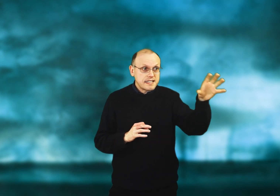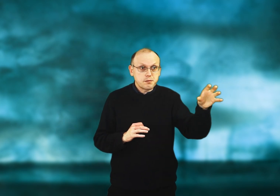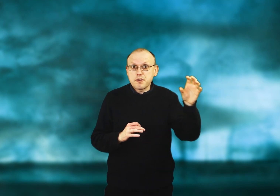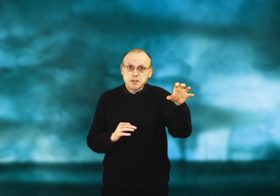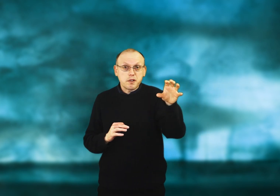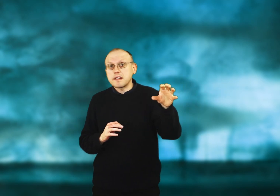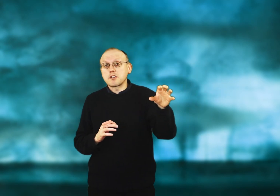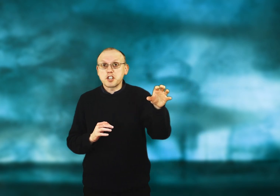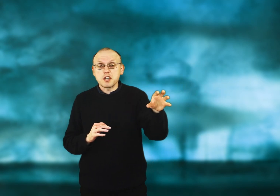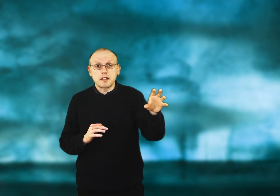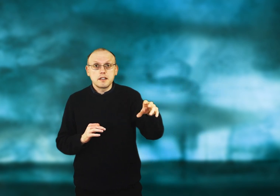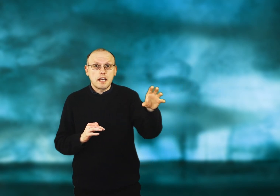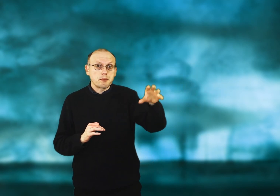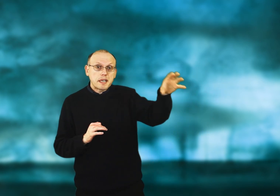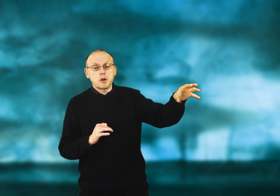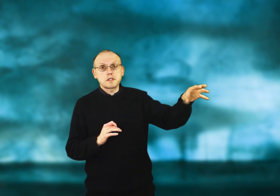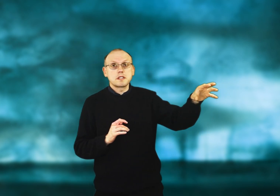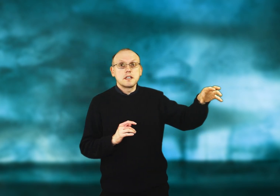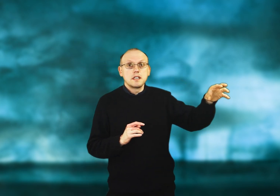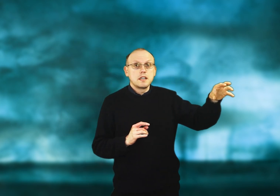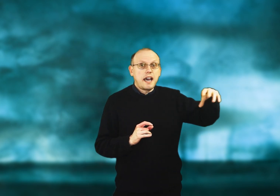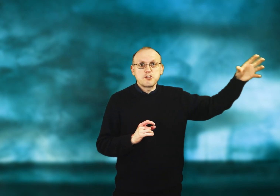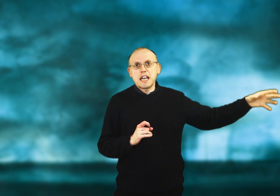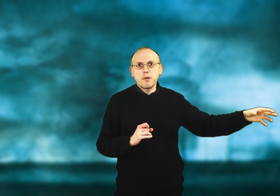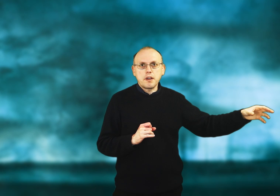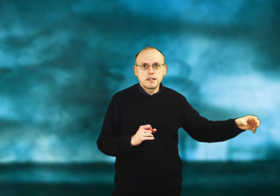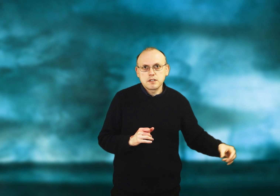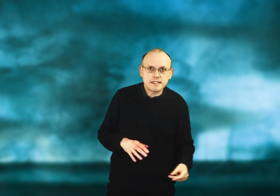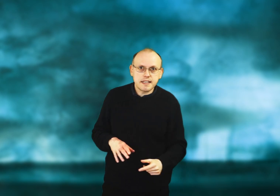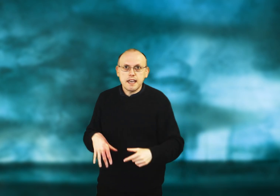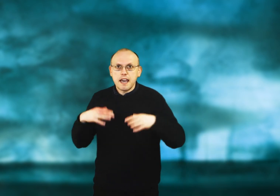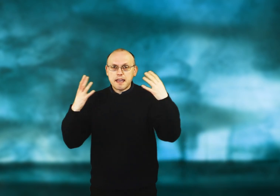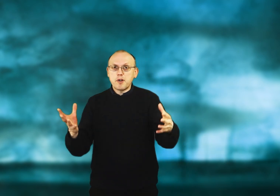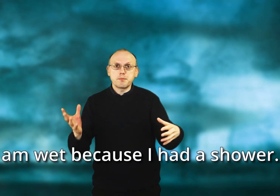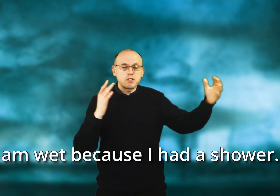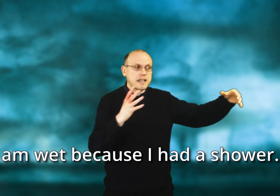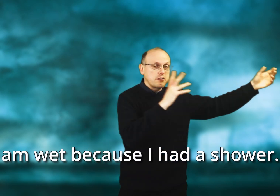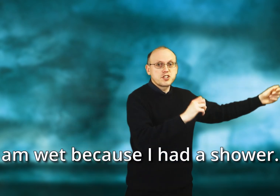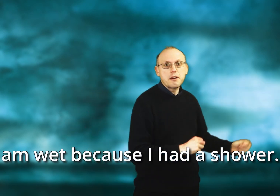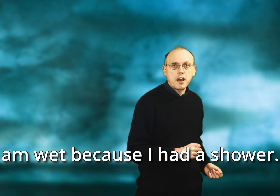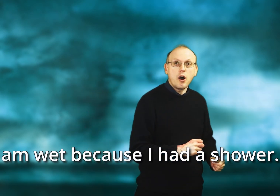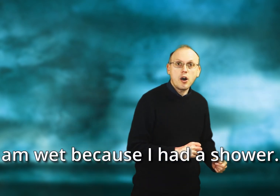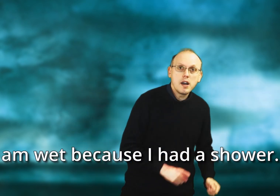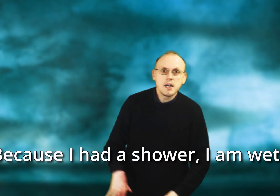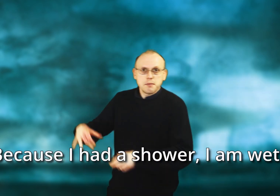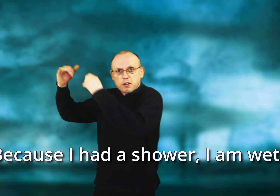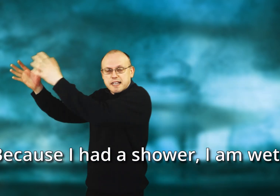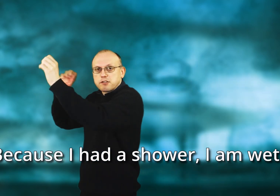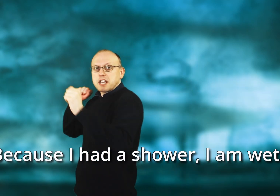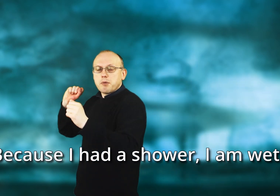with a subordinating conjunction, like because I had a shower. You can say, I am wet because I had a shower, or because I had a shower, I